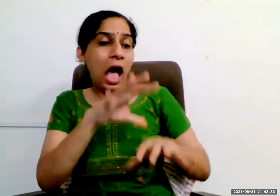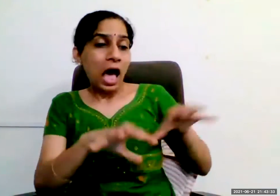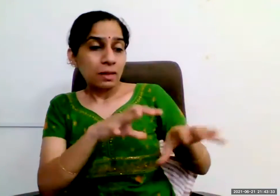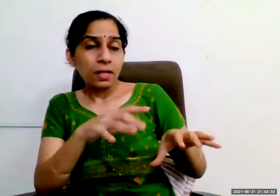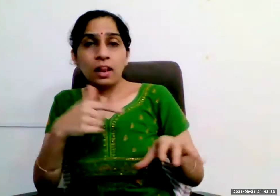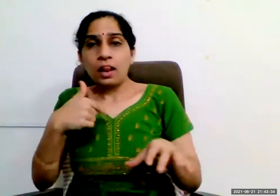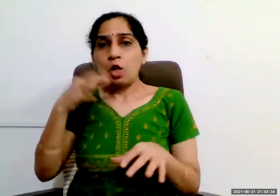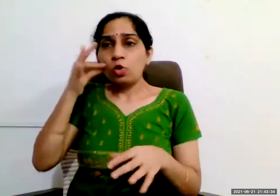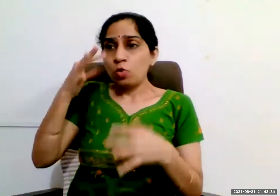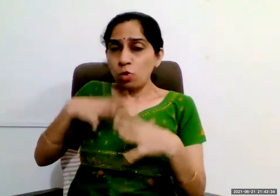So let's look at the slide.